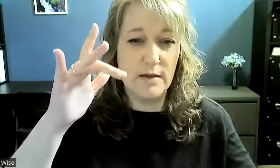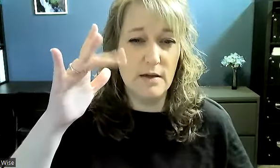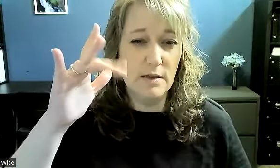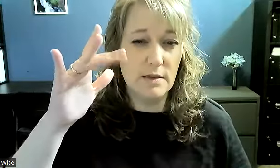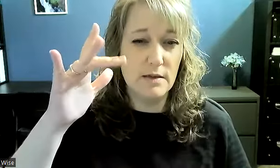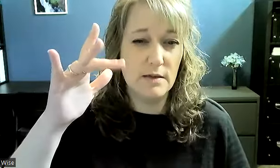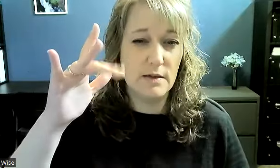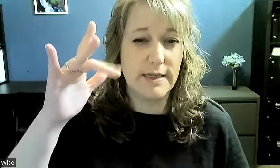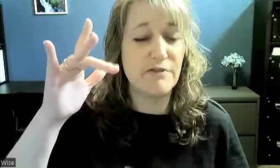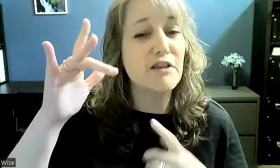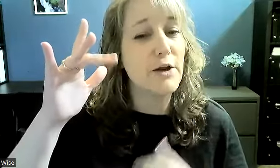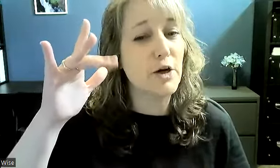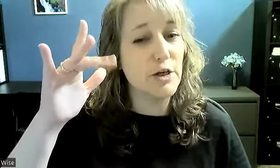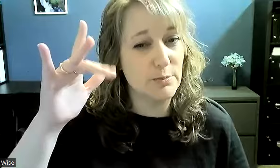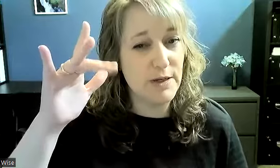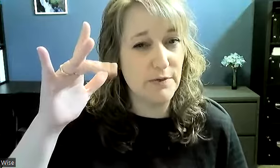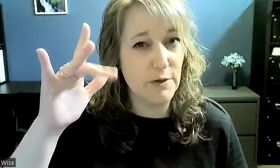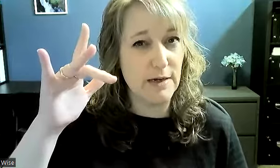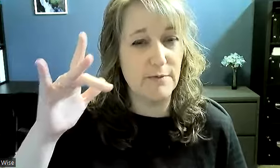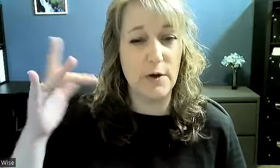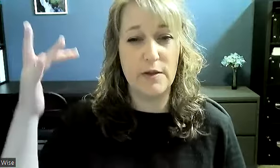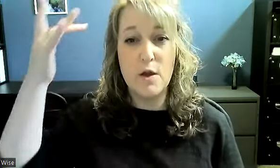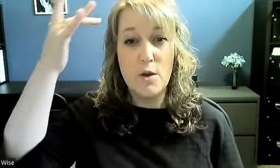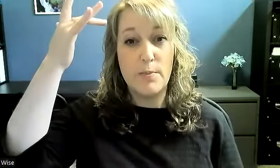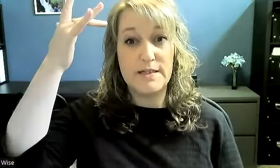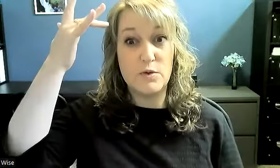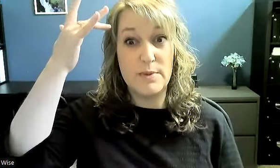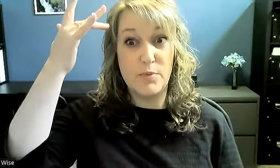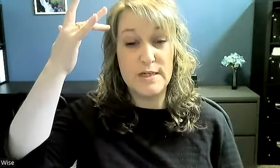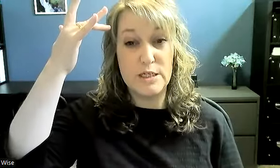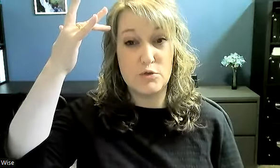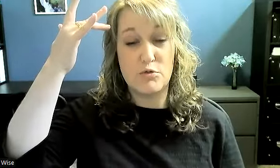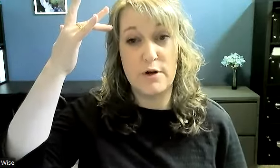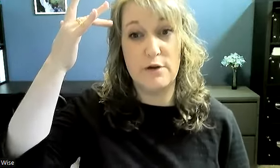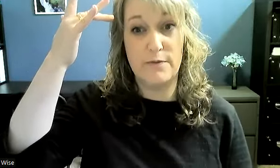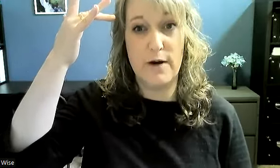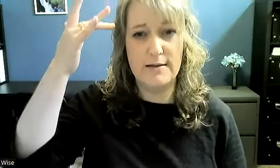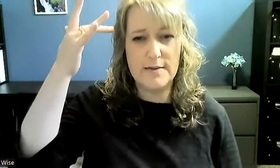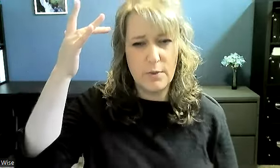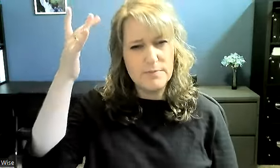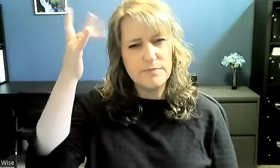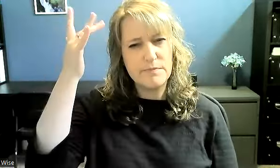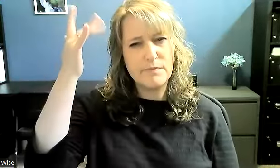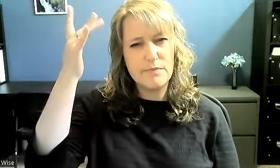wiggle, like flutter your middle finger back and forth, but it's going to be pointing toward your forehead. So